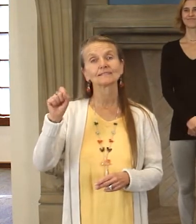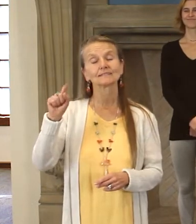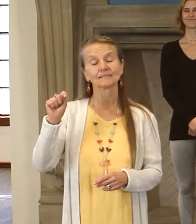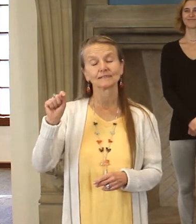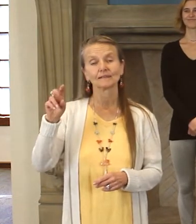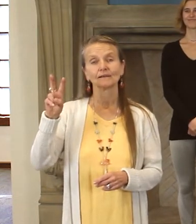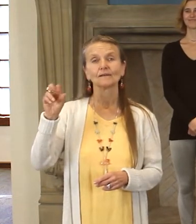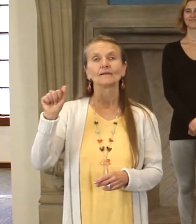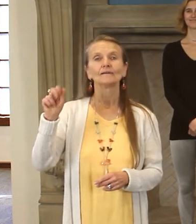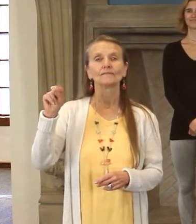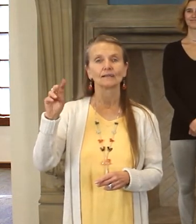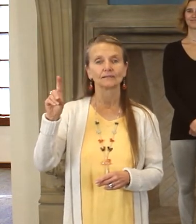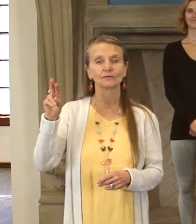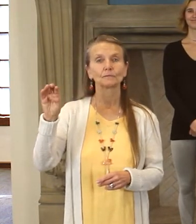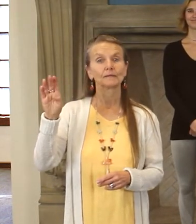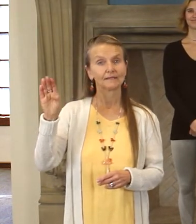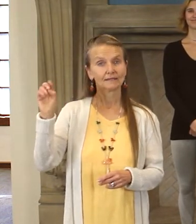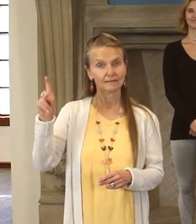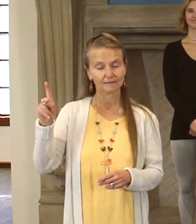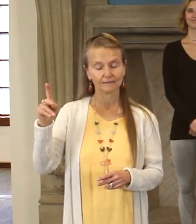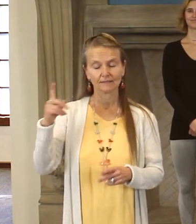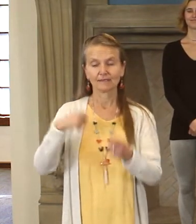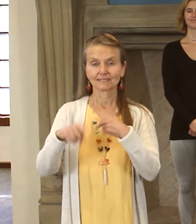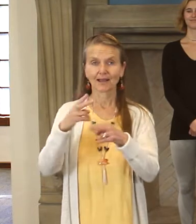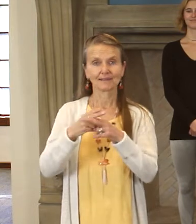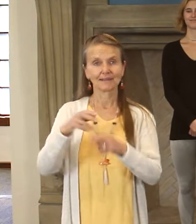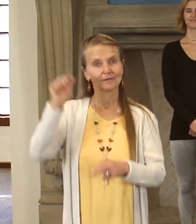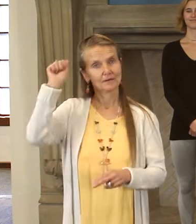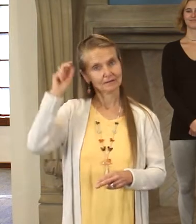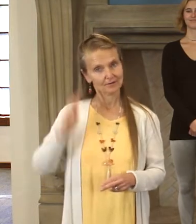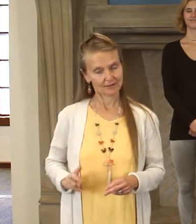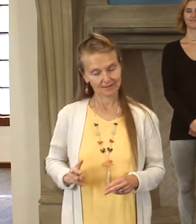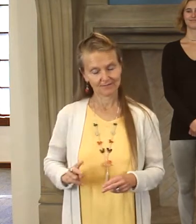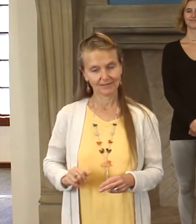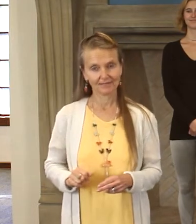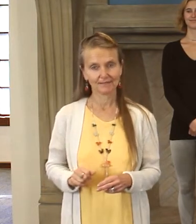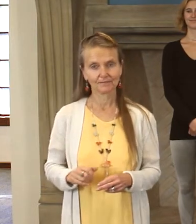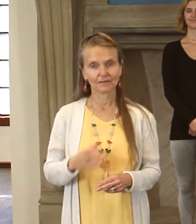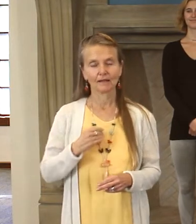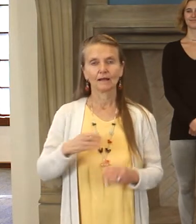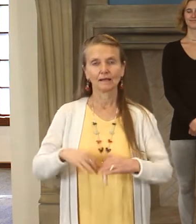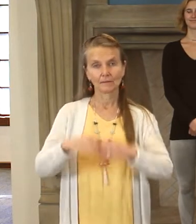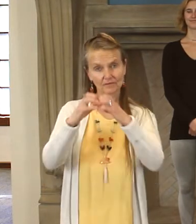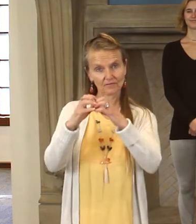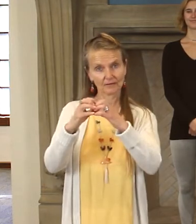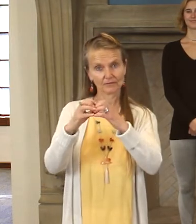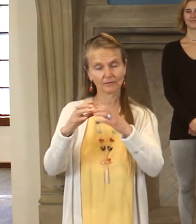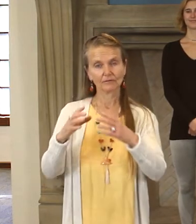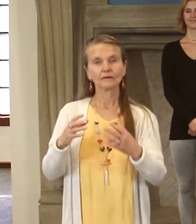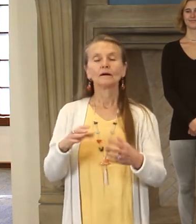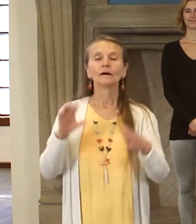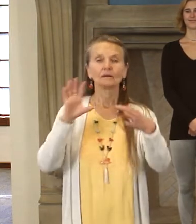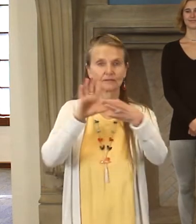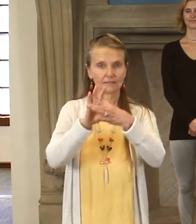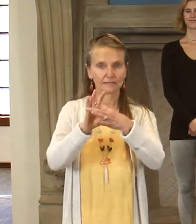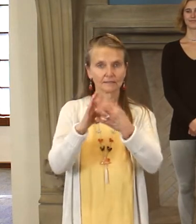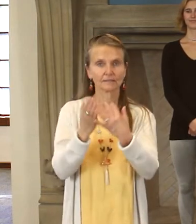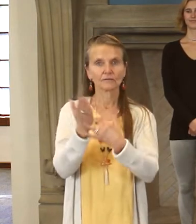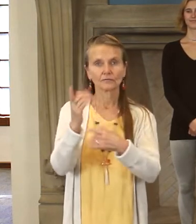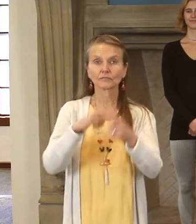August Vanderbeek, sign name AV, and I'm the founder of Connecting Thru